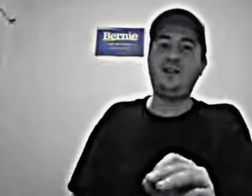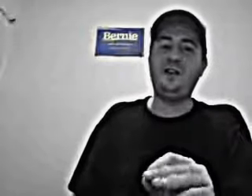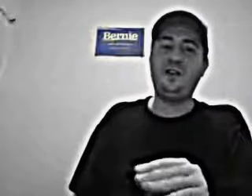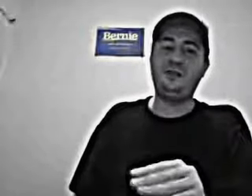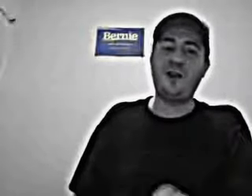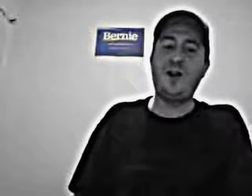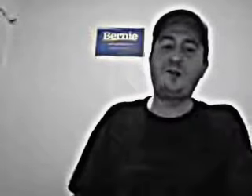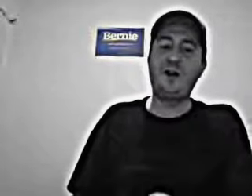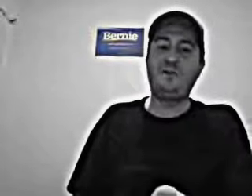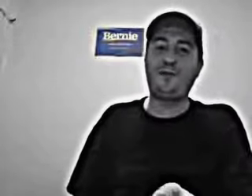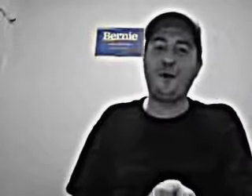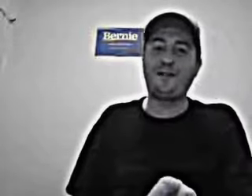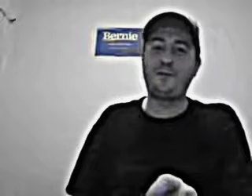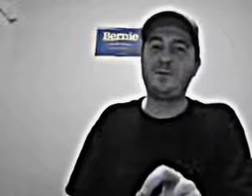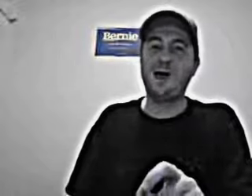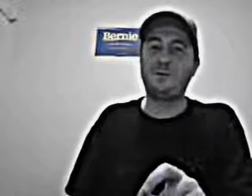has been operating for quite some time